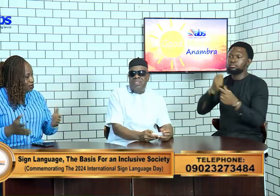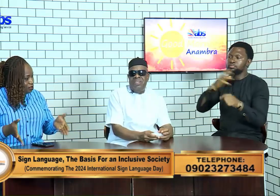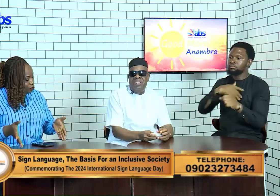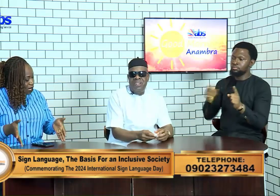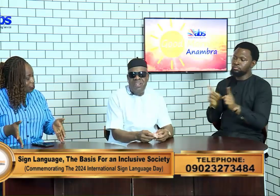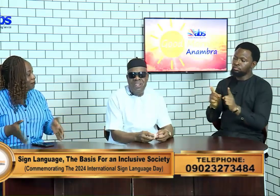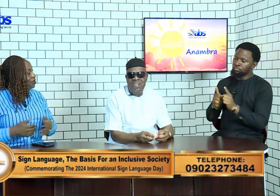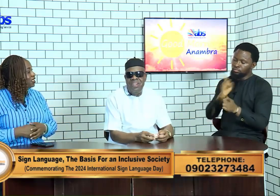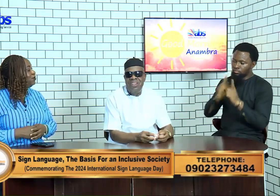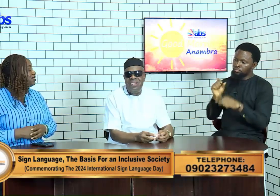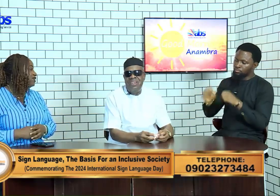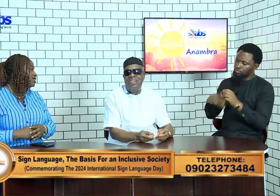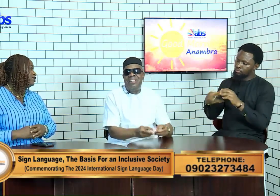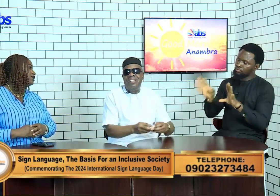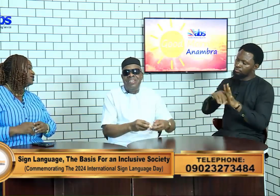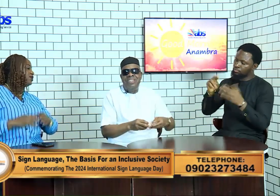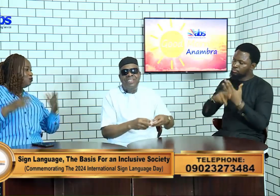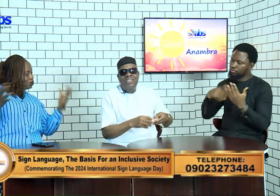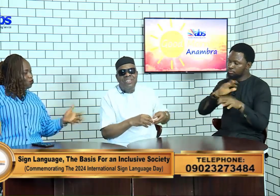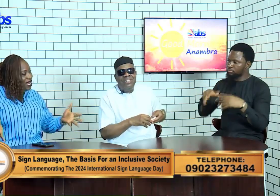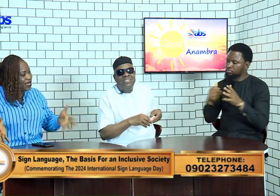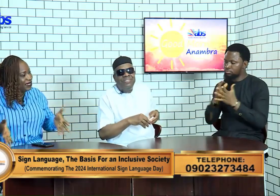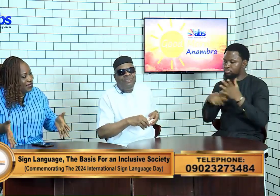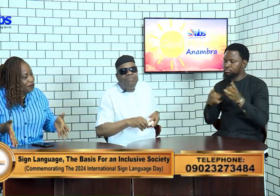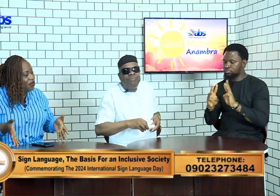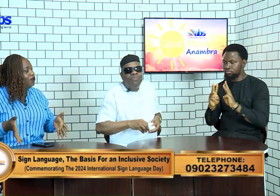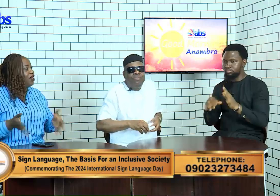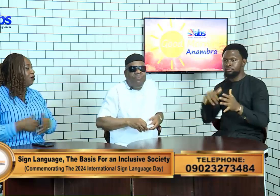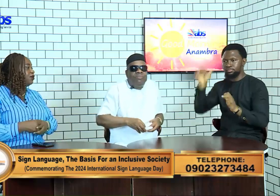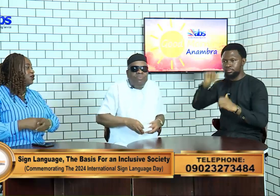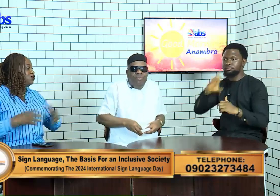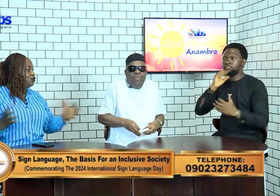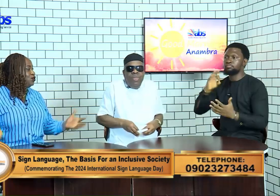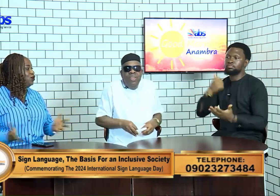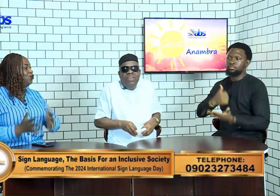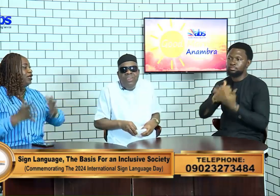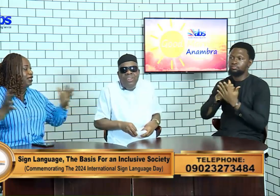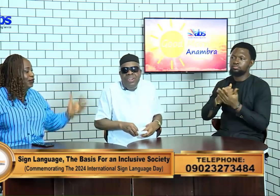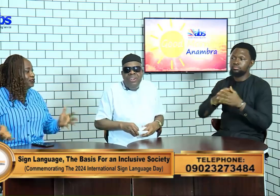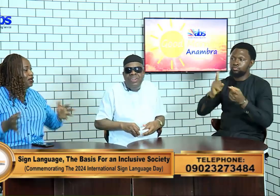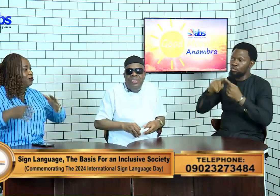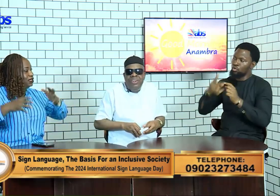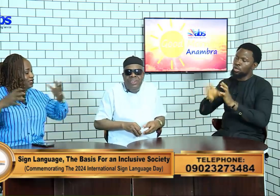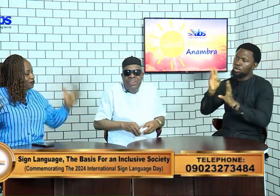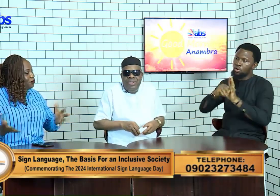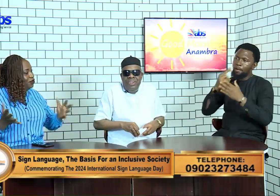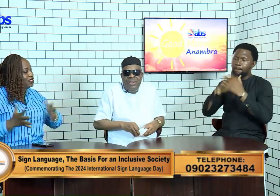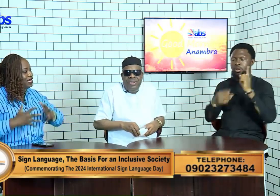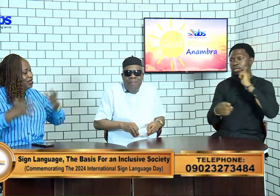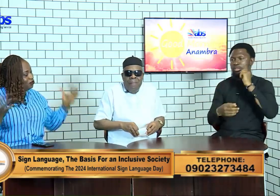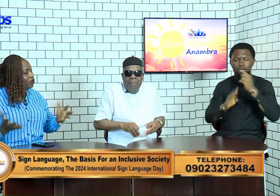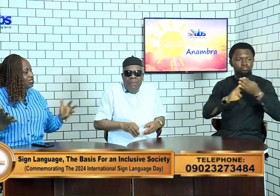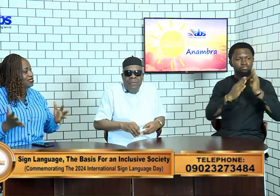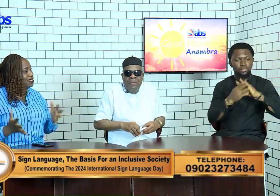And we are talking about inclusiveness and all that. So in what way can they be of help to, include both the deaf community